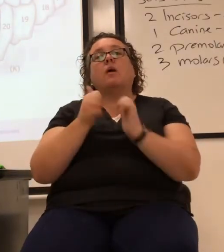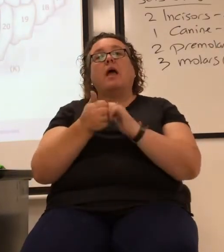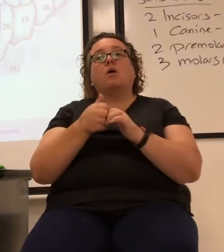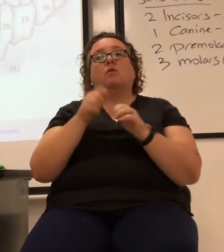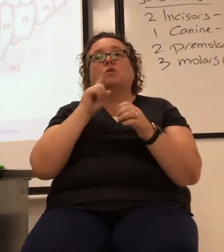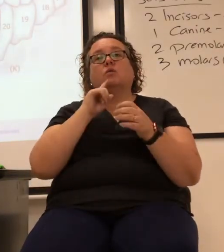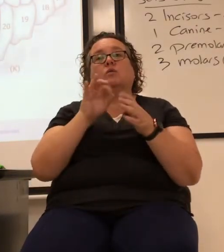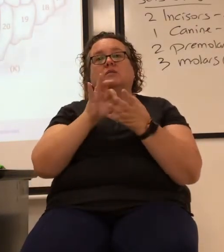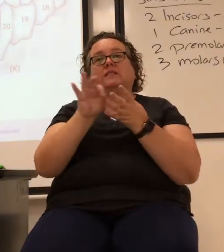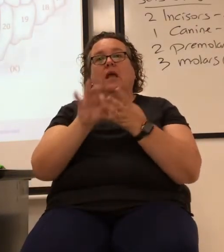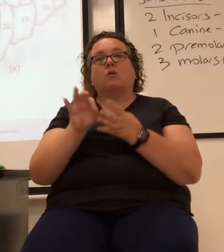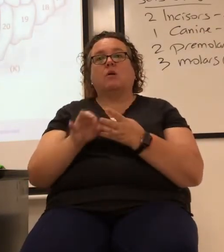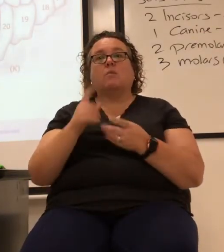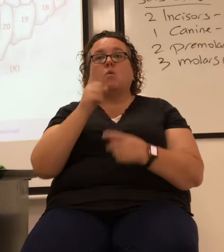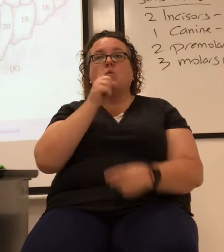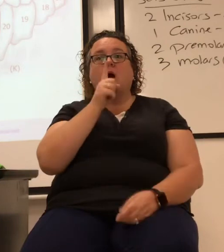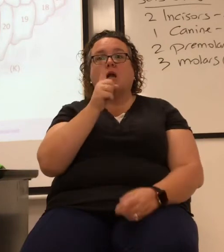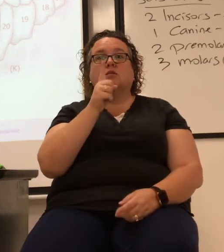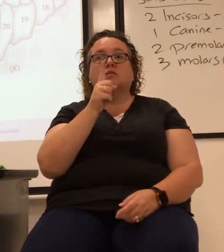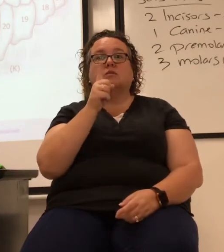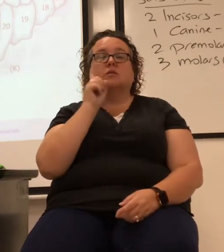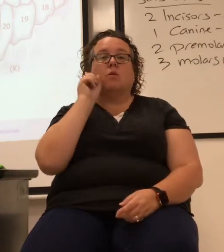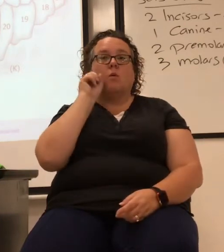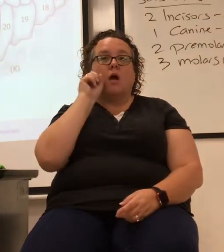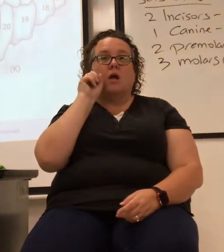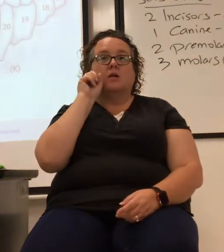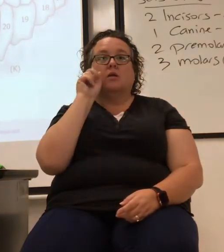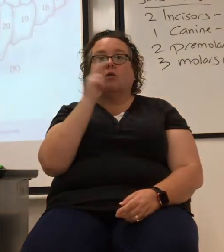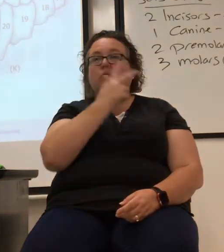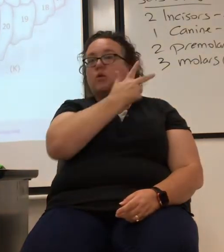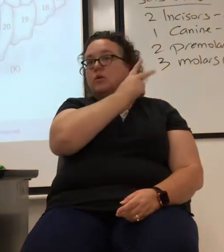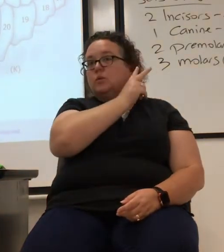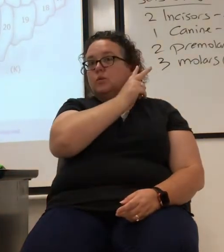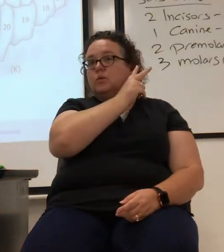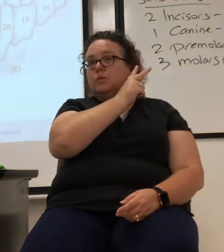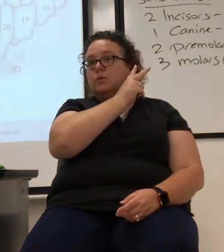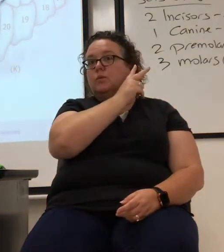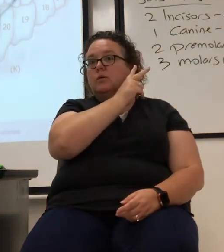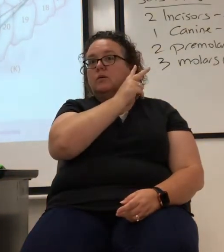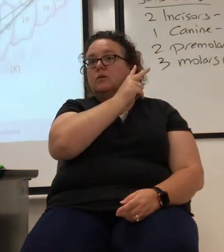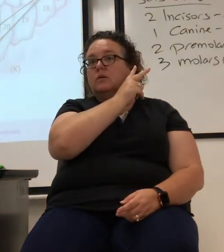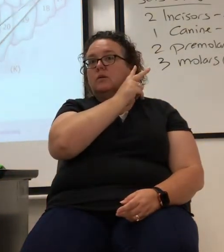count them. 1 to 32. 1, all the way.